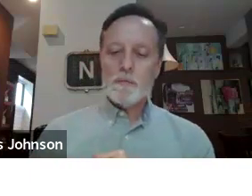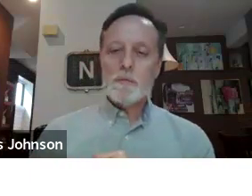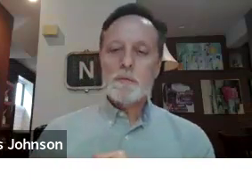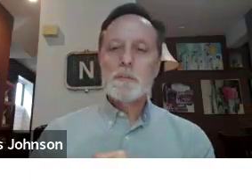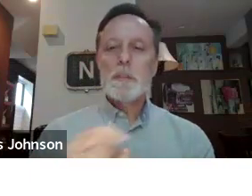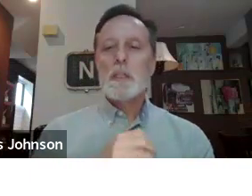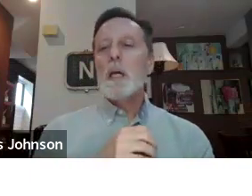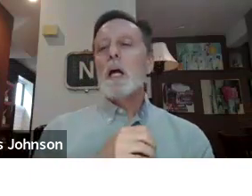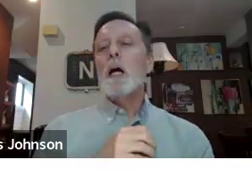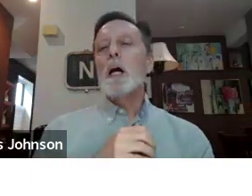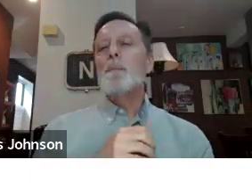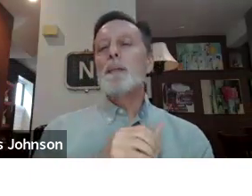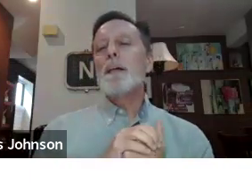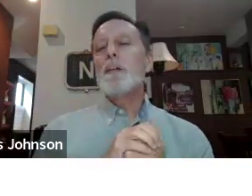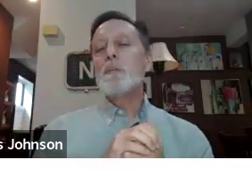is.